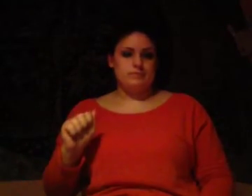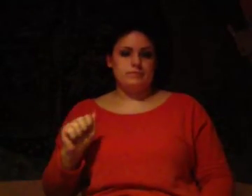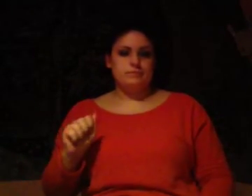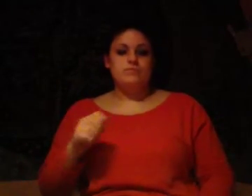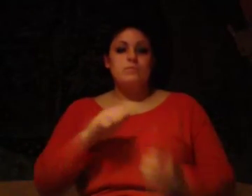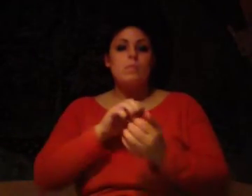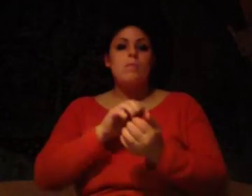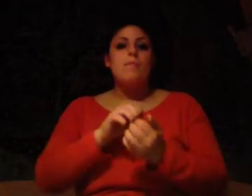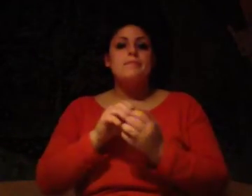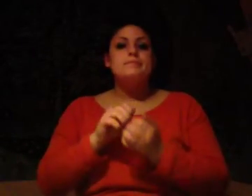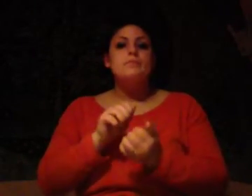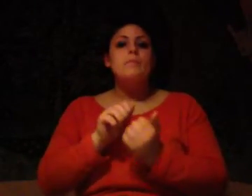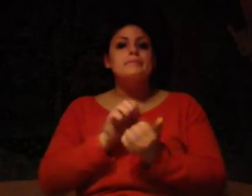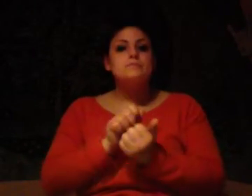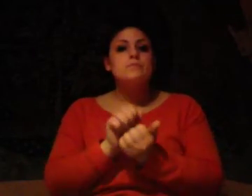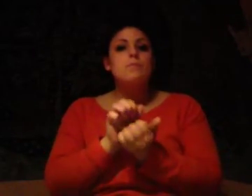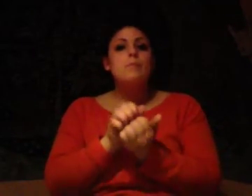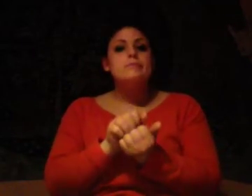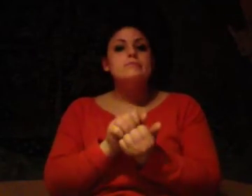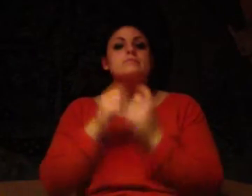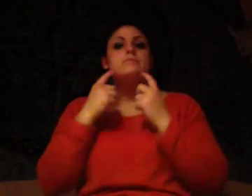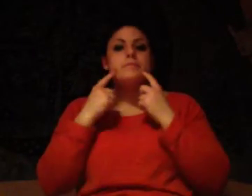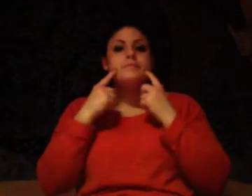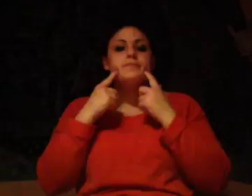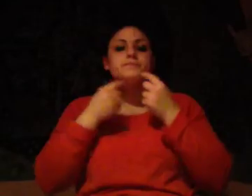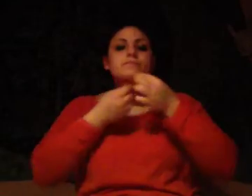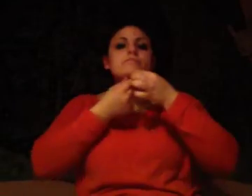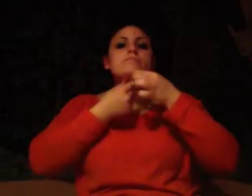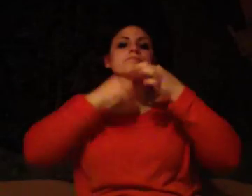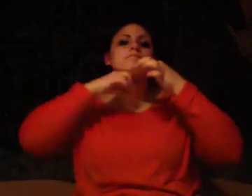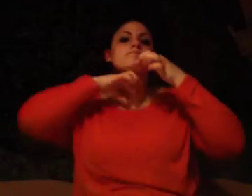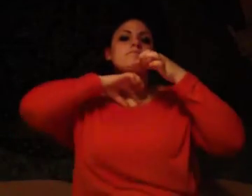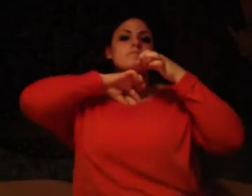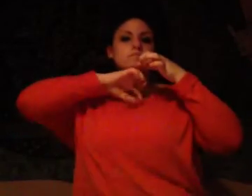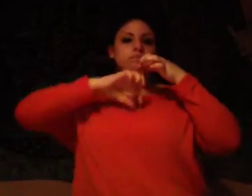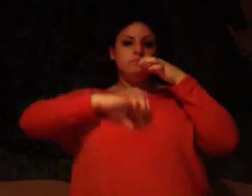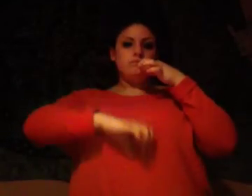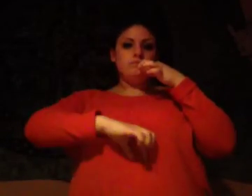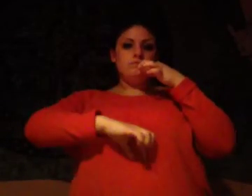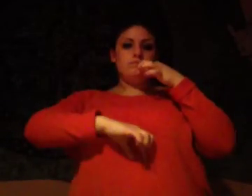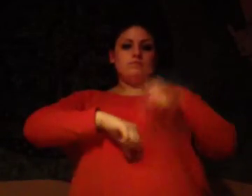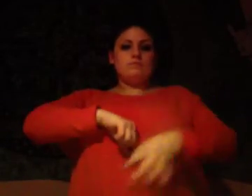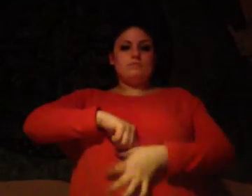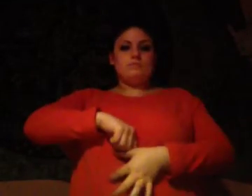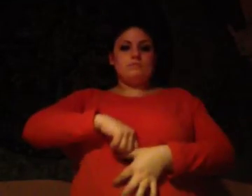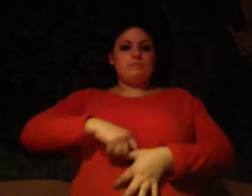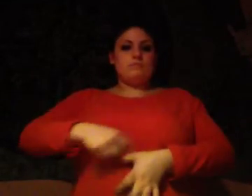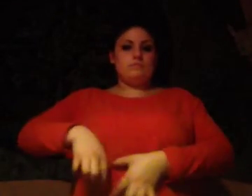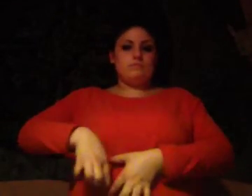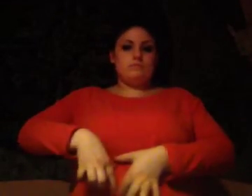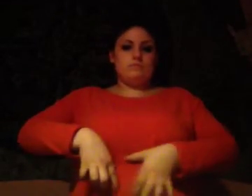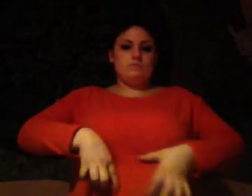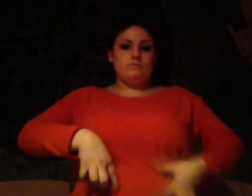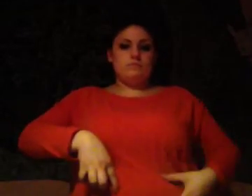bolus that will be sent through your esophagus into your stomach. Your stomach is the first primary organ in the alimentary